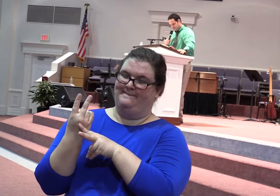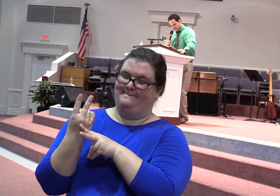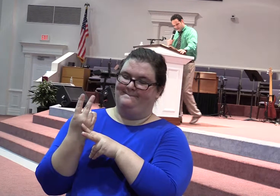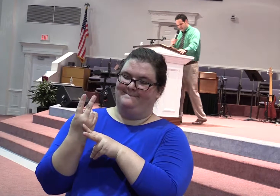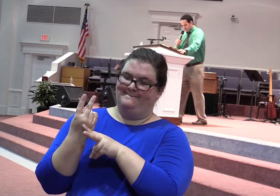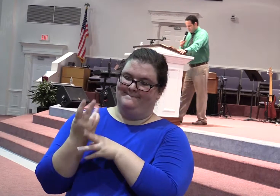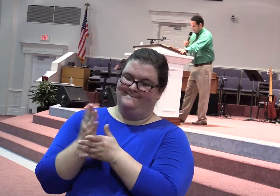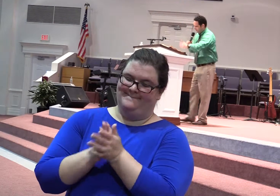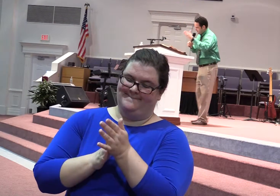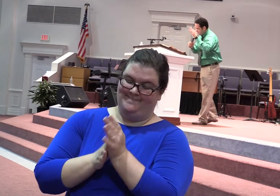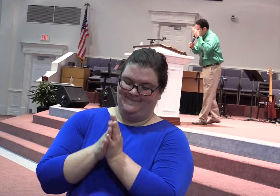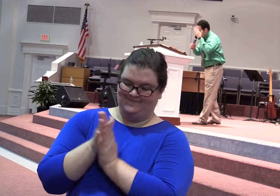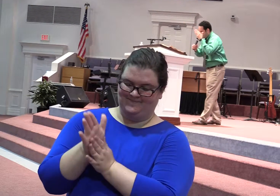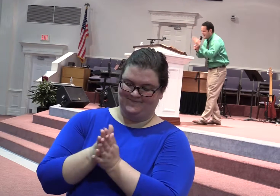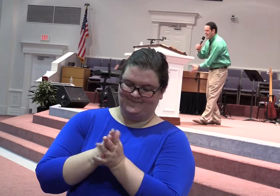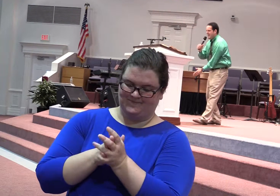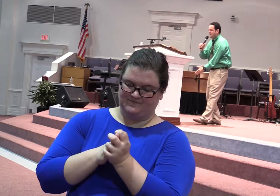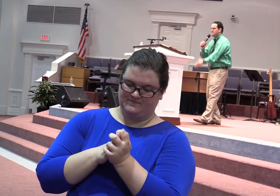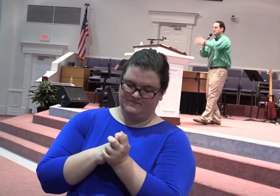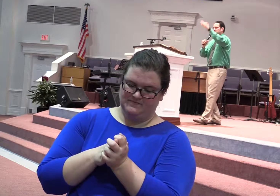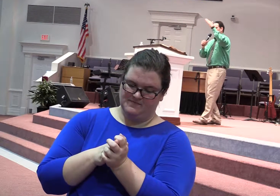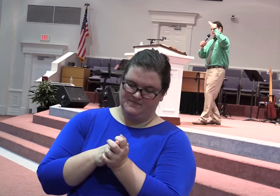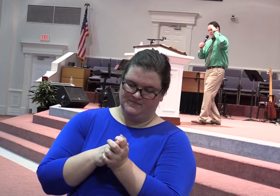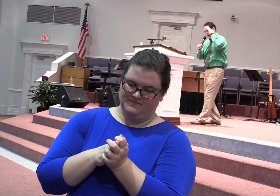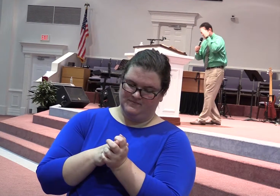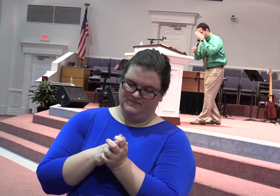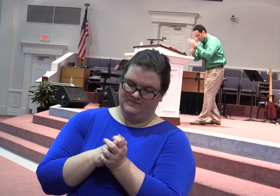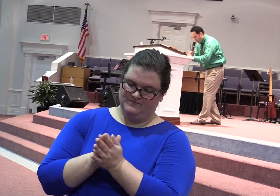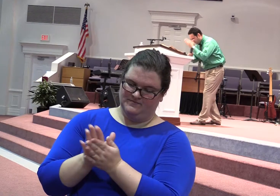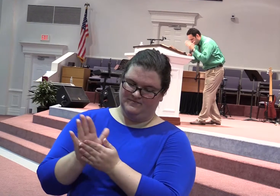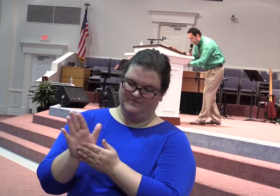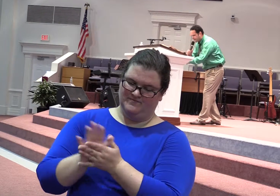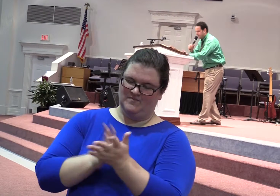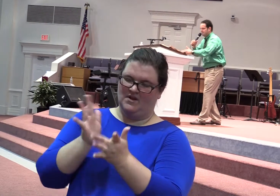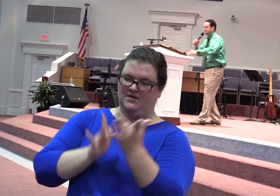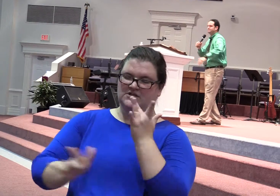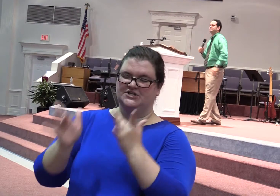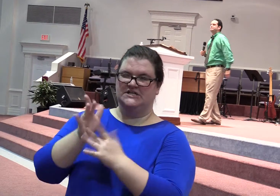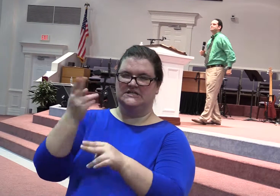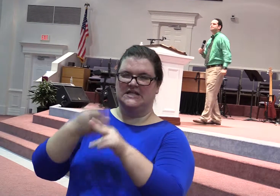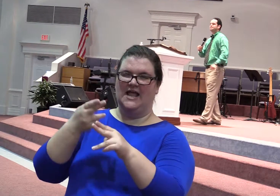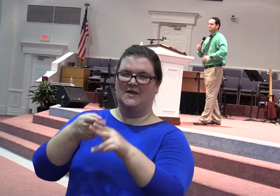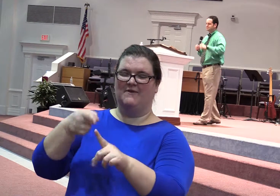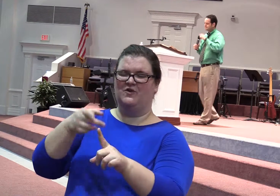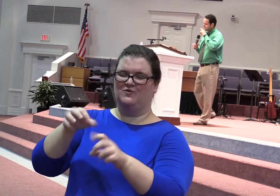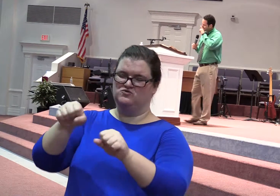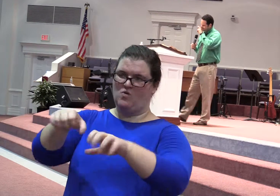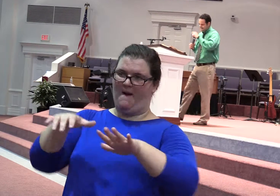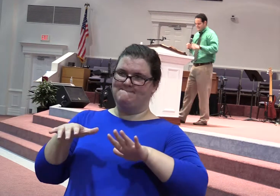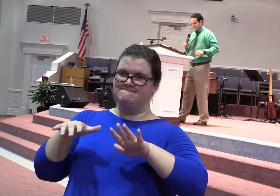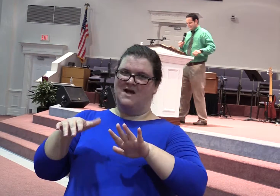Hallelujah. Thank you, Jesus. Because when you let go of the name, you are letting go of the doctrine.